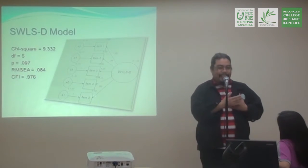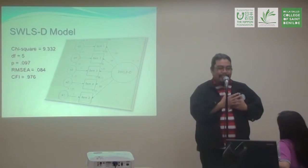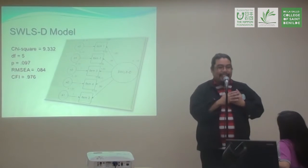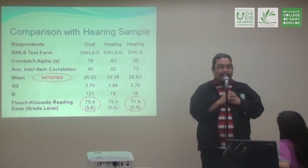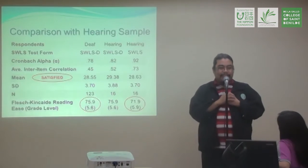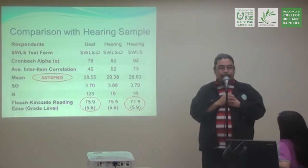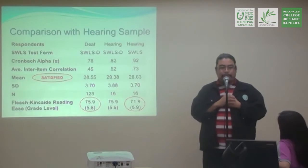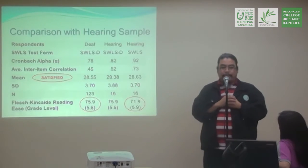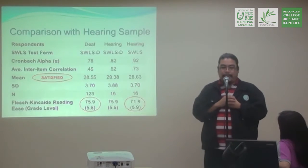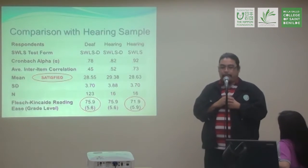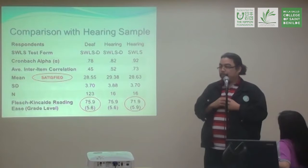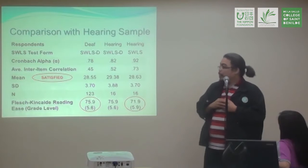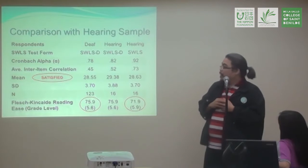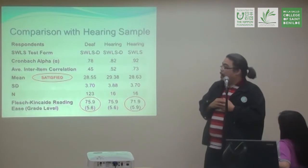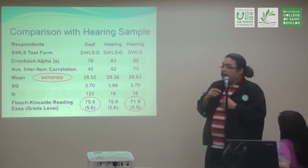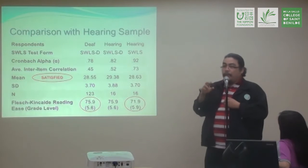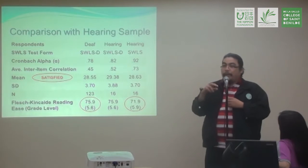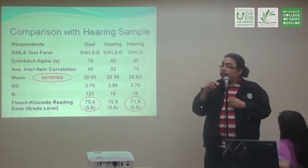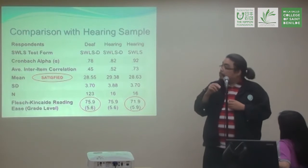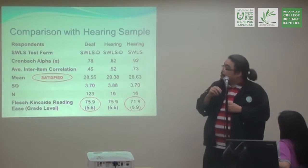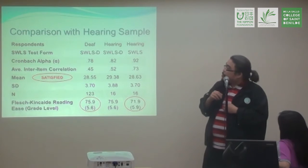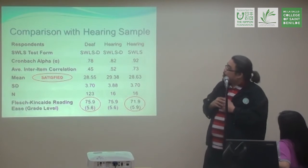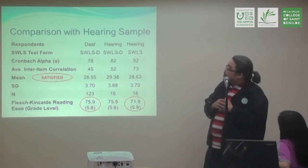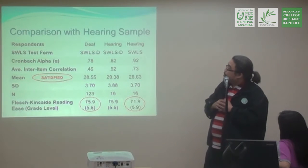okay? That's right.